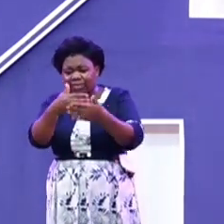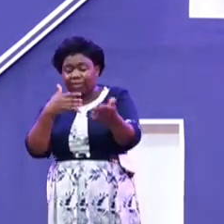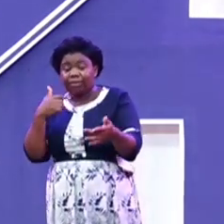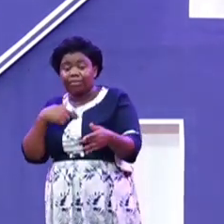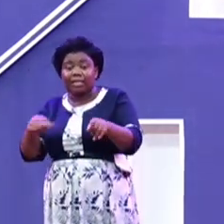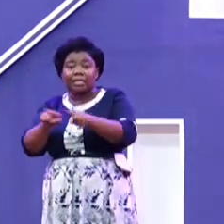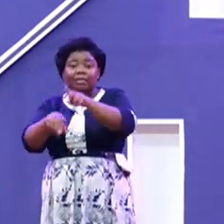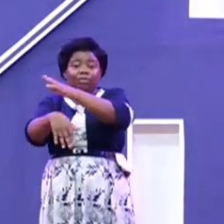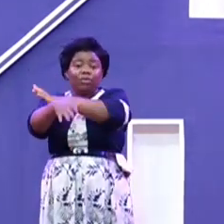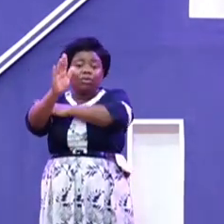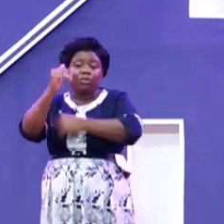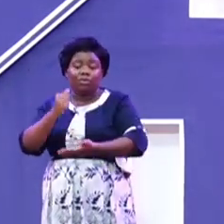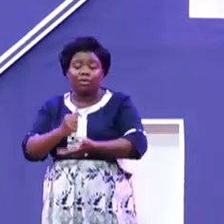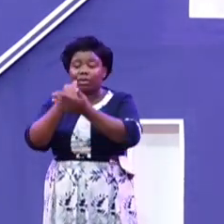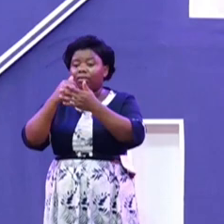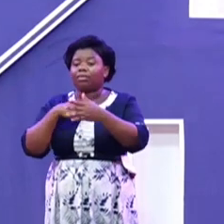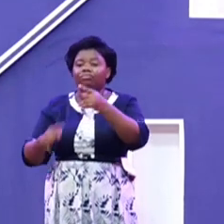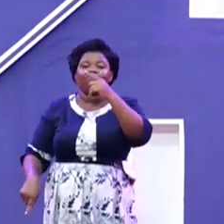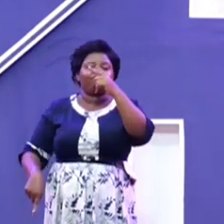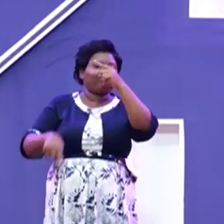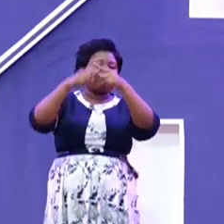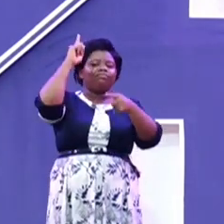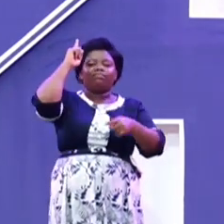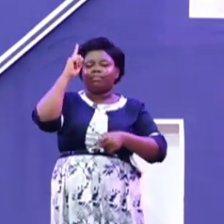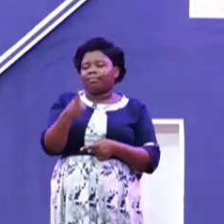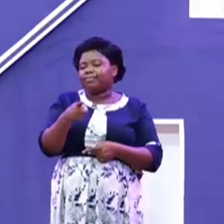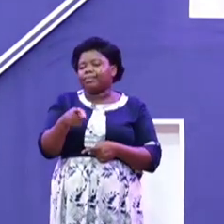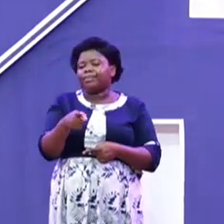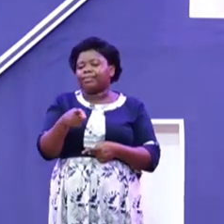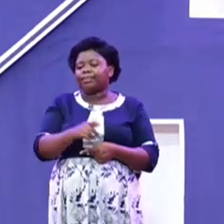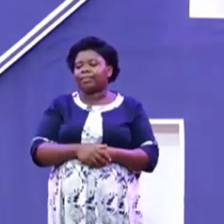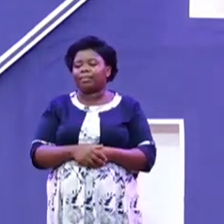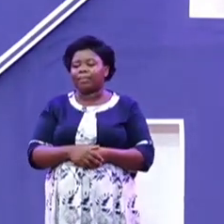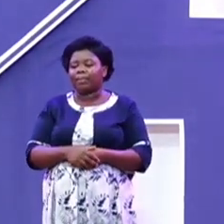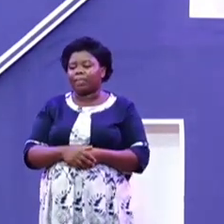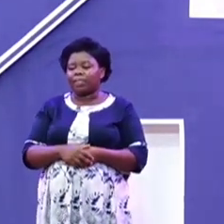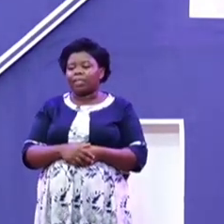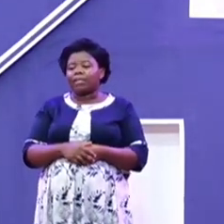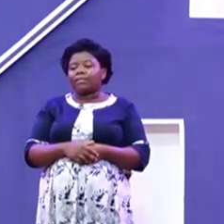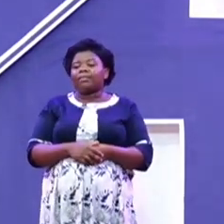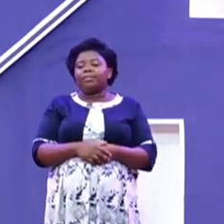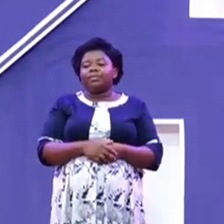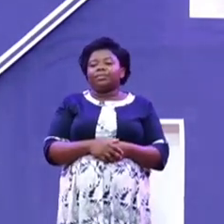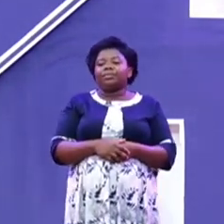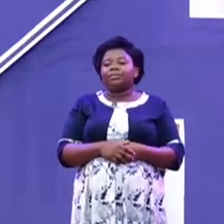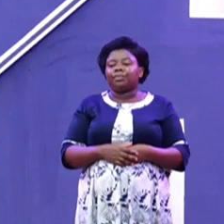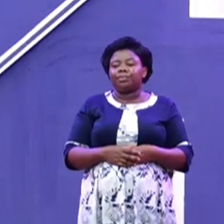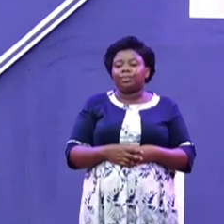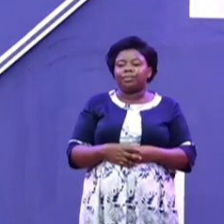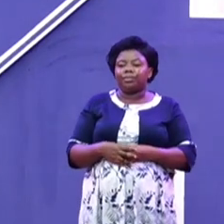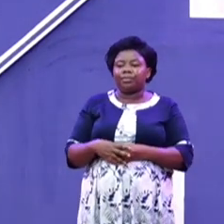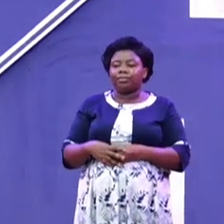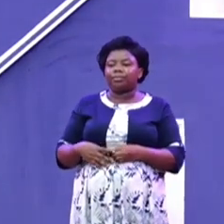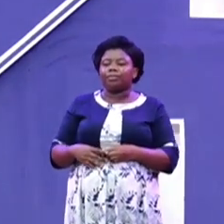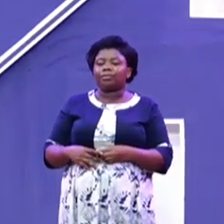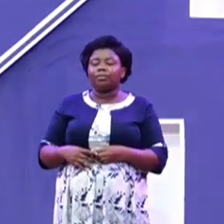agenda mumpanguzisa. Then he got encouraged and he was like, the God who helped me win King Who and King Who will help me win this king